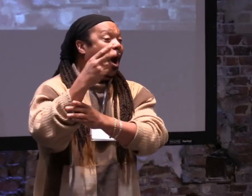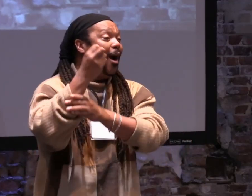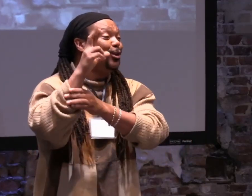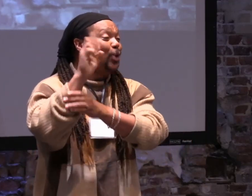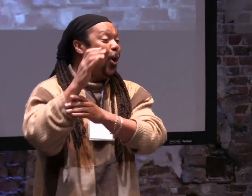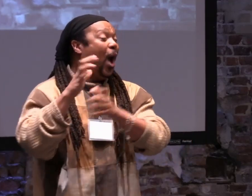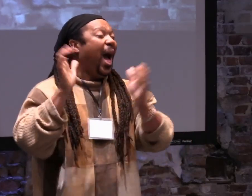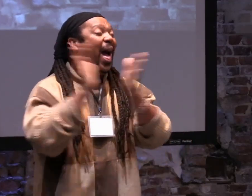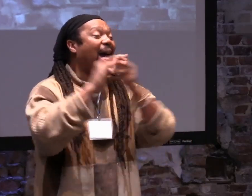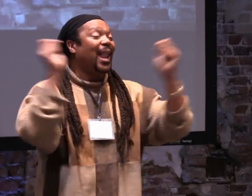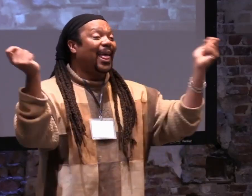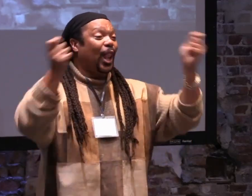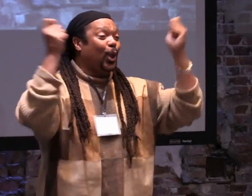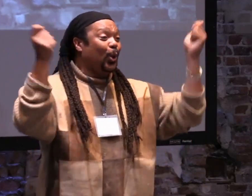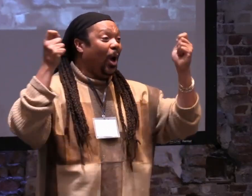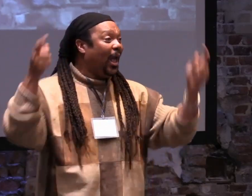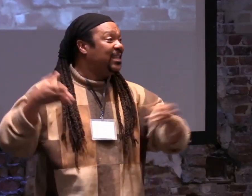Michael rowed the boat ashore.